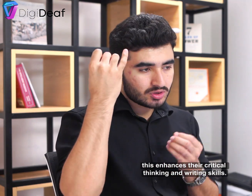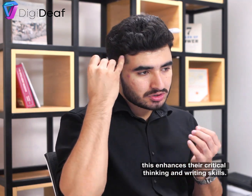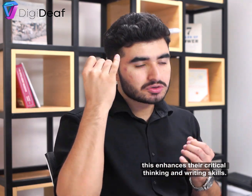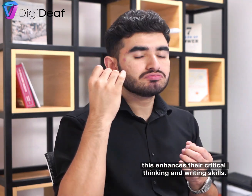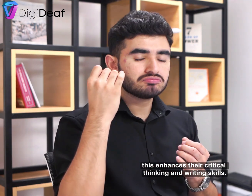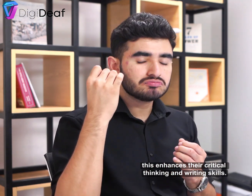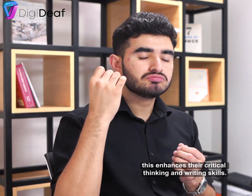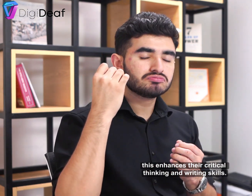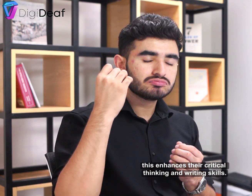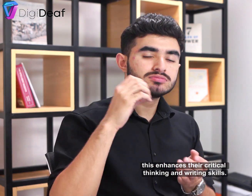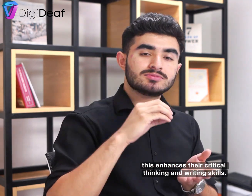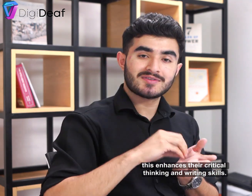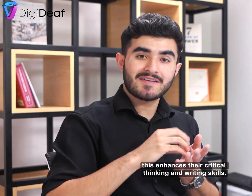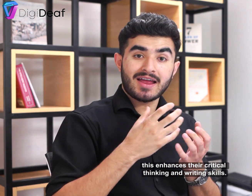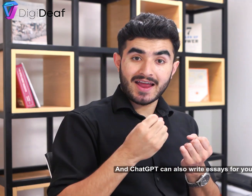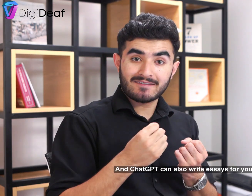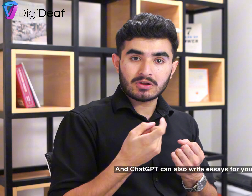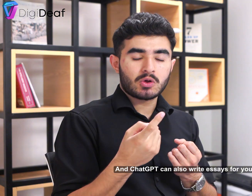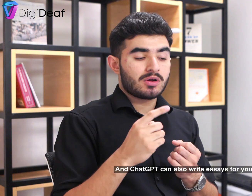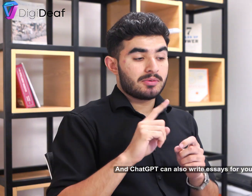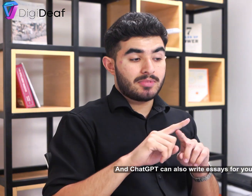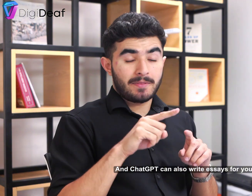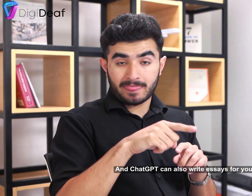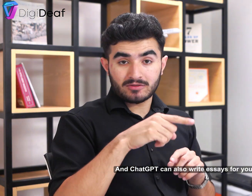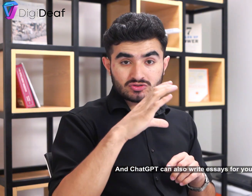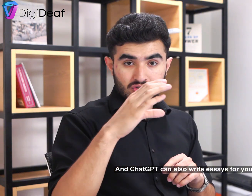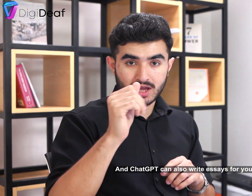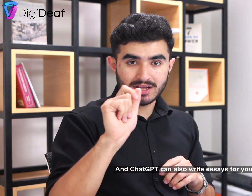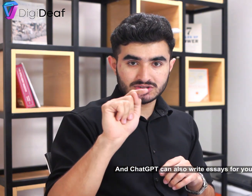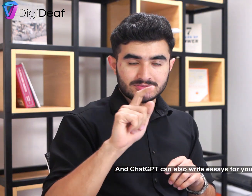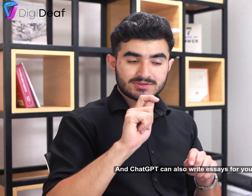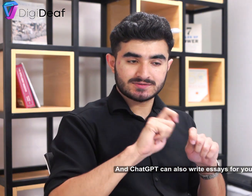skills. And ChatGPT can also write essays for you.